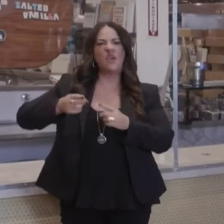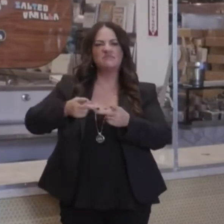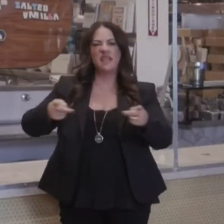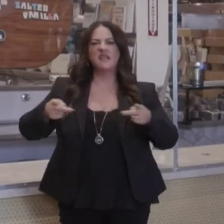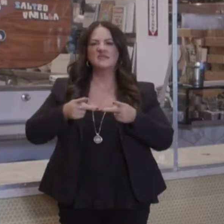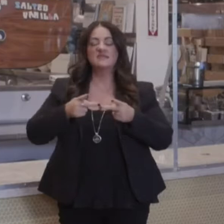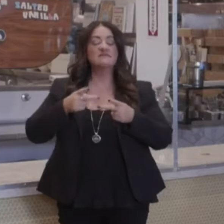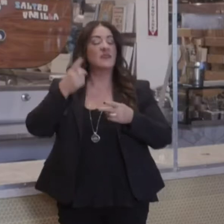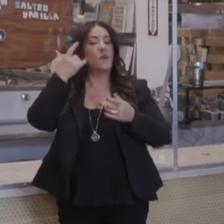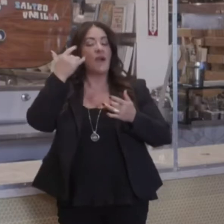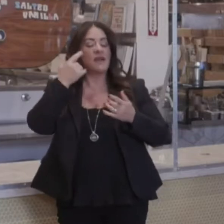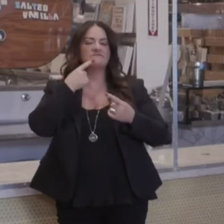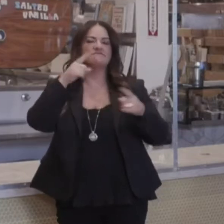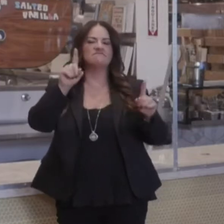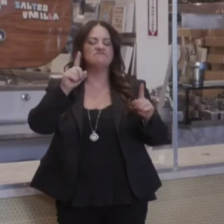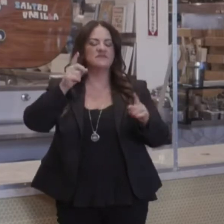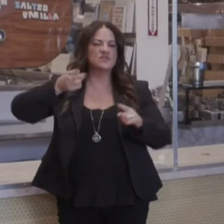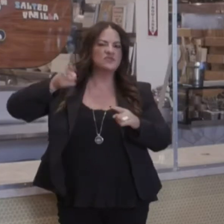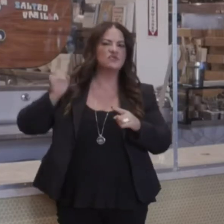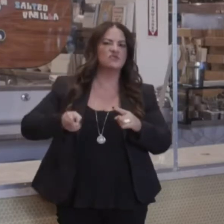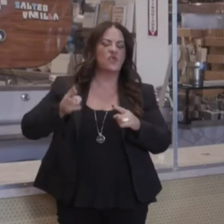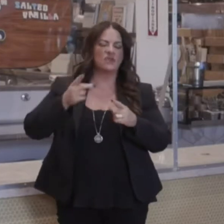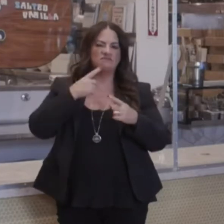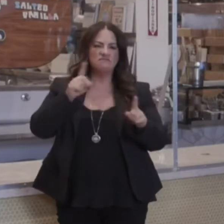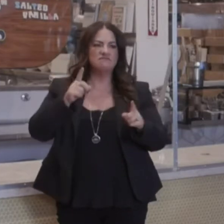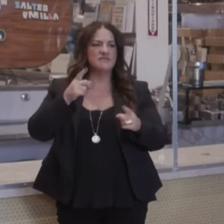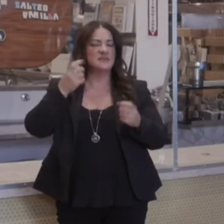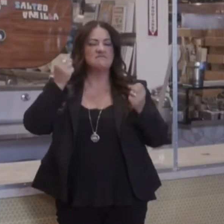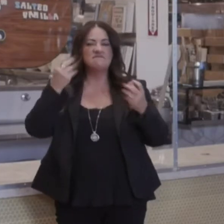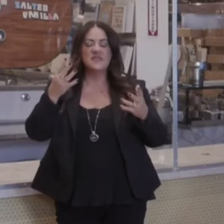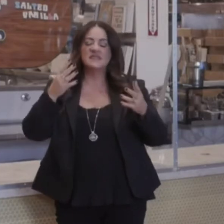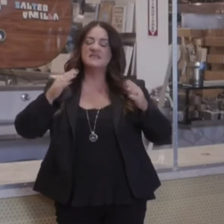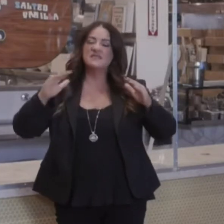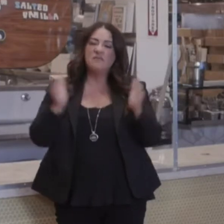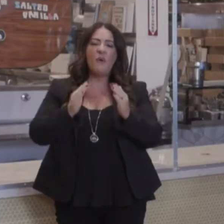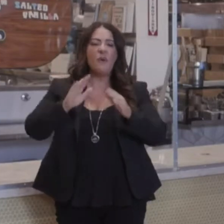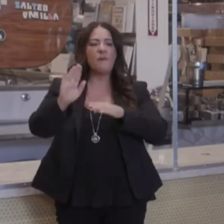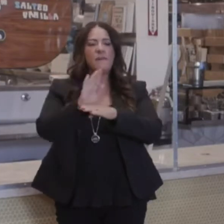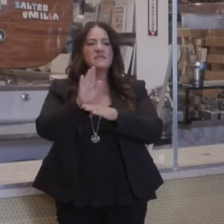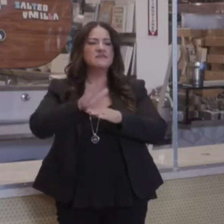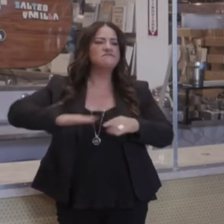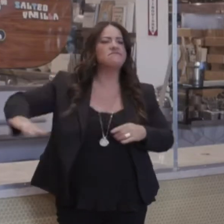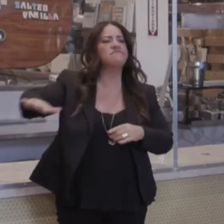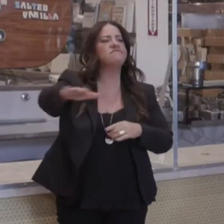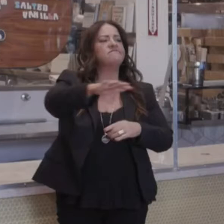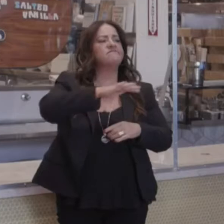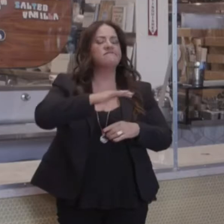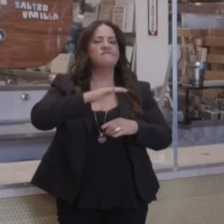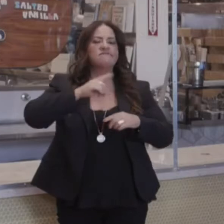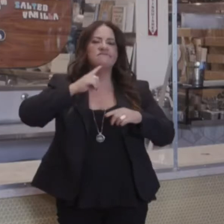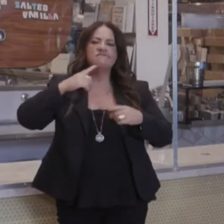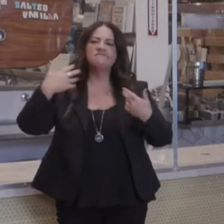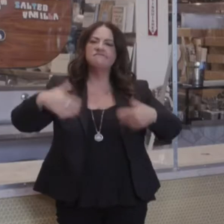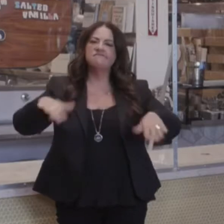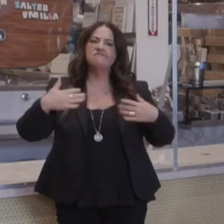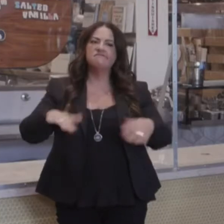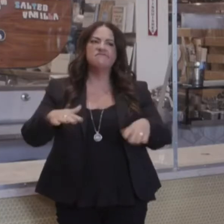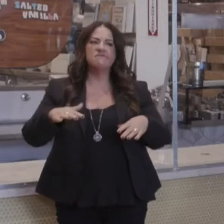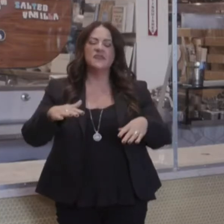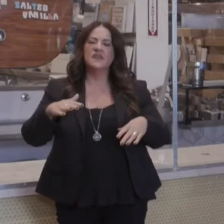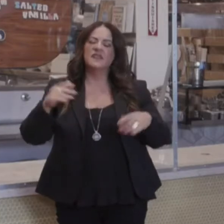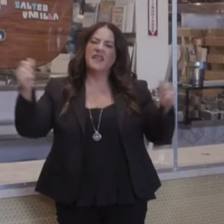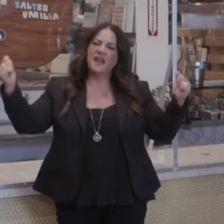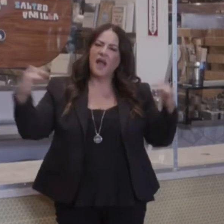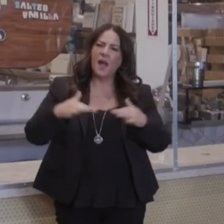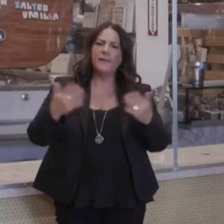effort. We are surrounded by small businesses that have come into this section of town in order to revive a vibrant